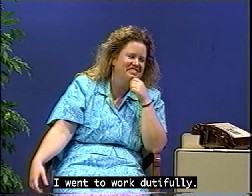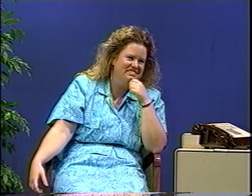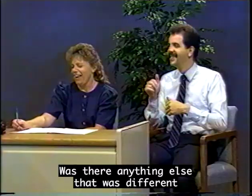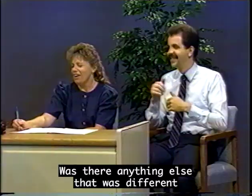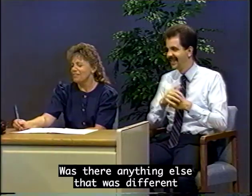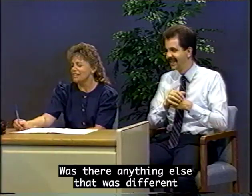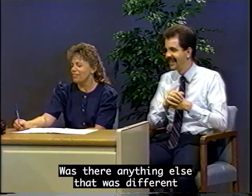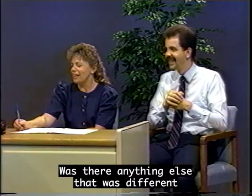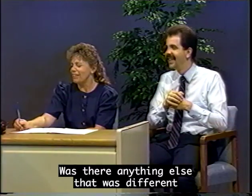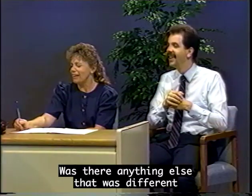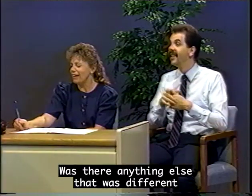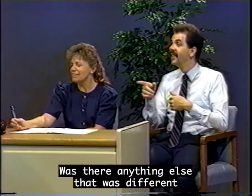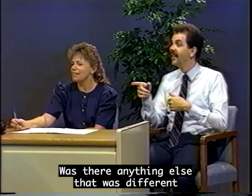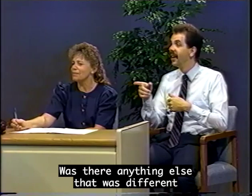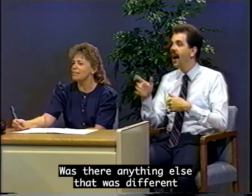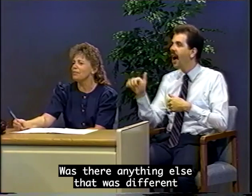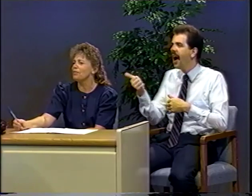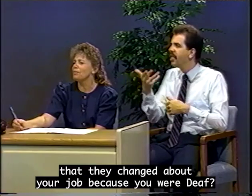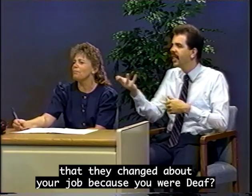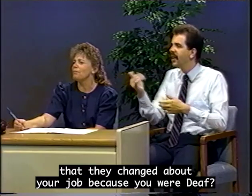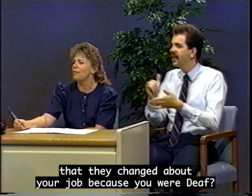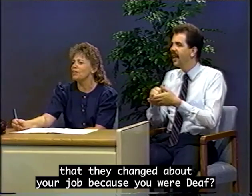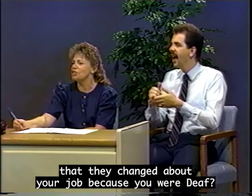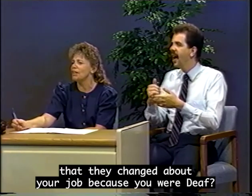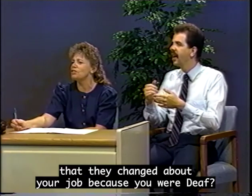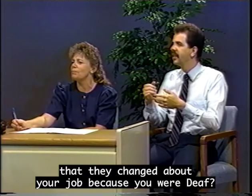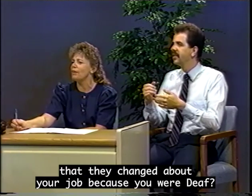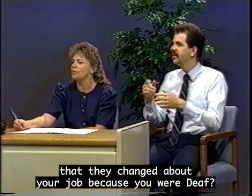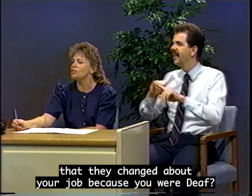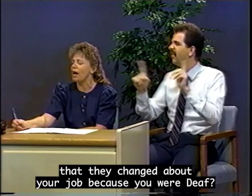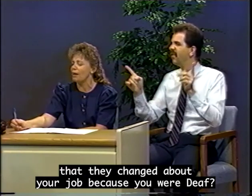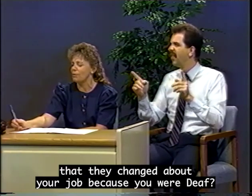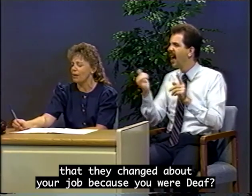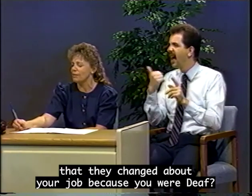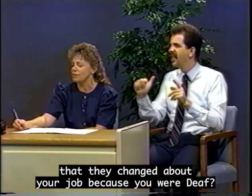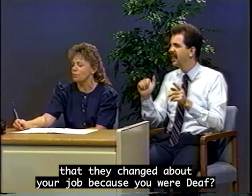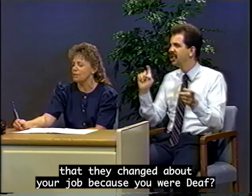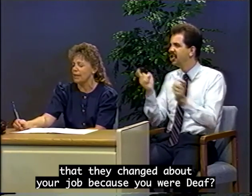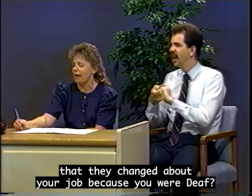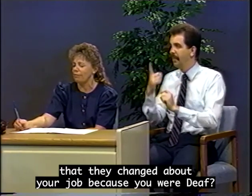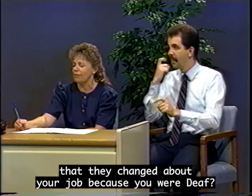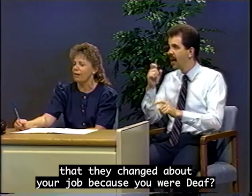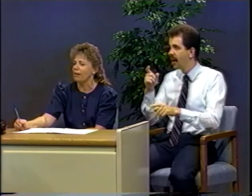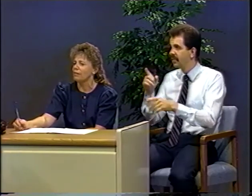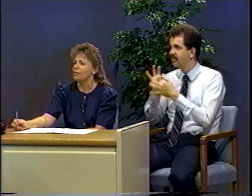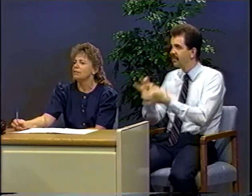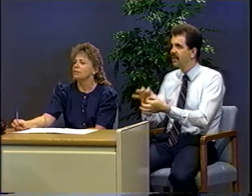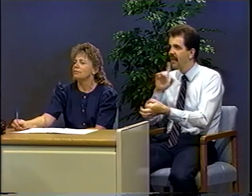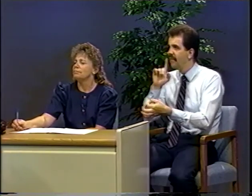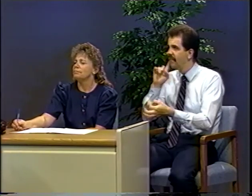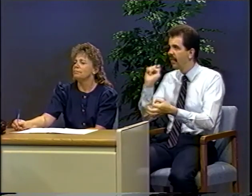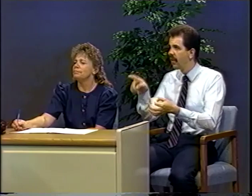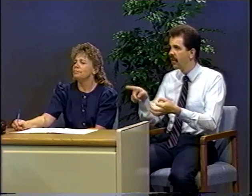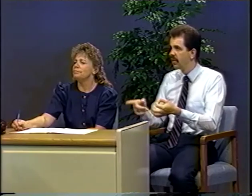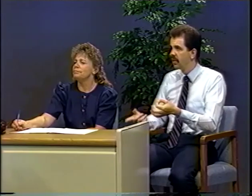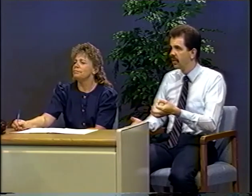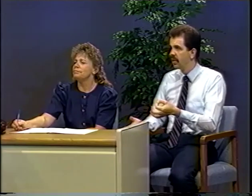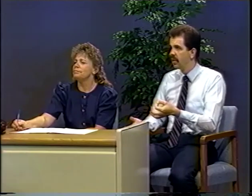dutifully. Was there anything else that was different that they changed about your job because you were deaf?